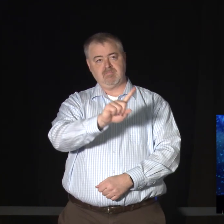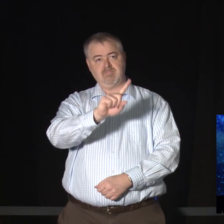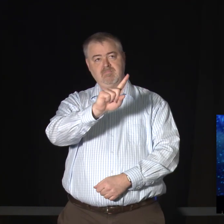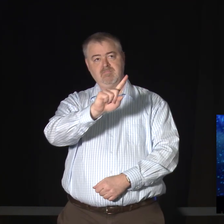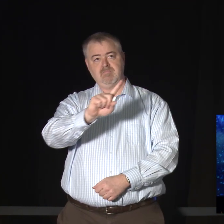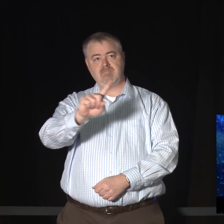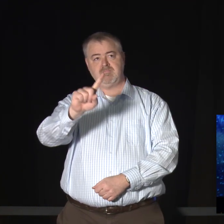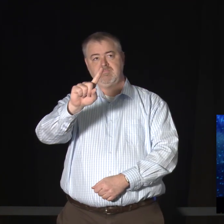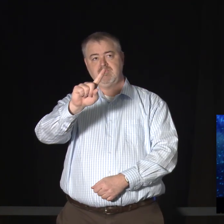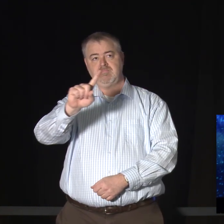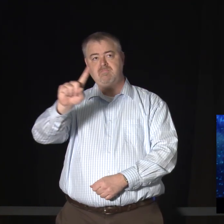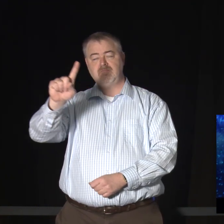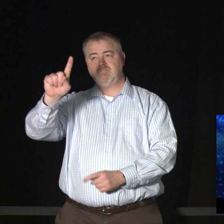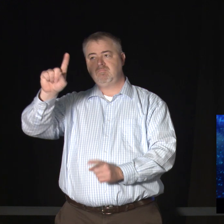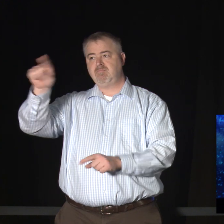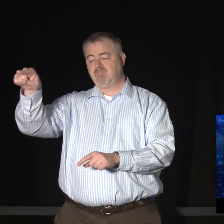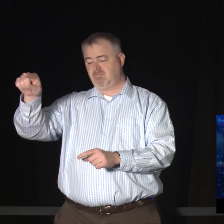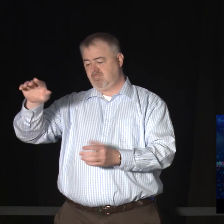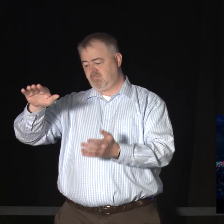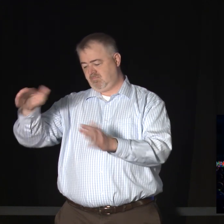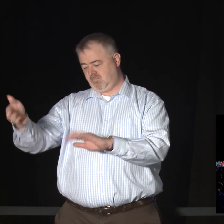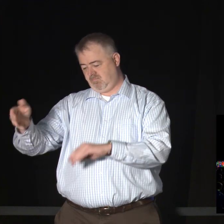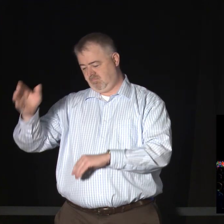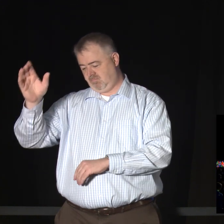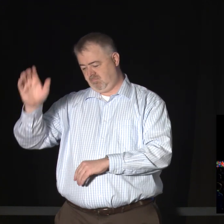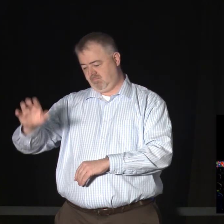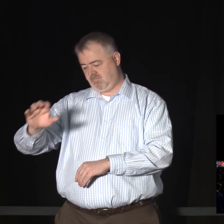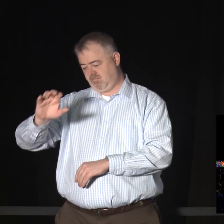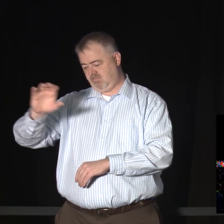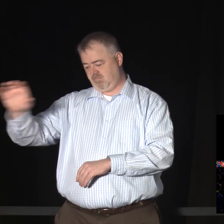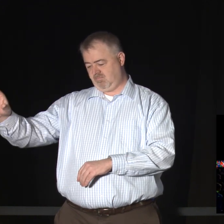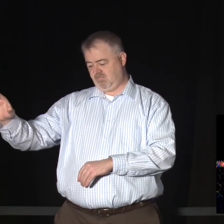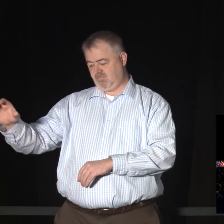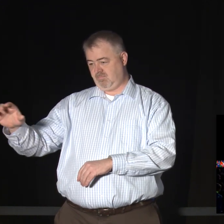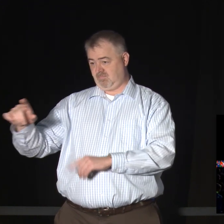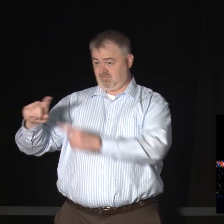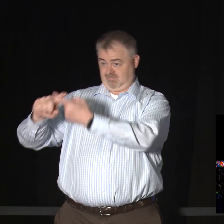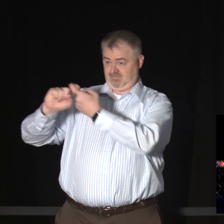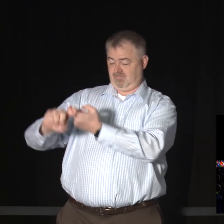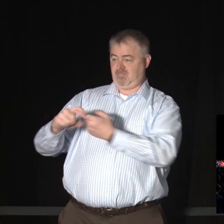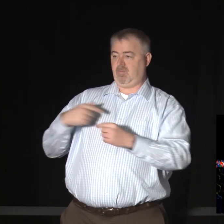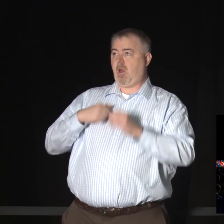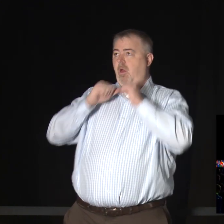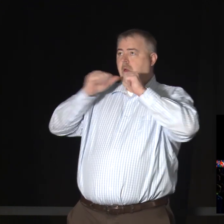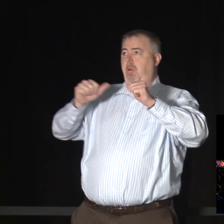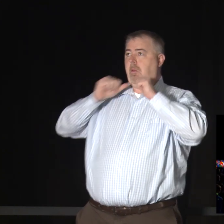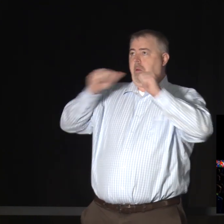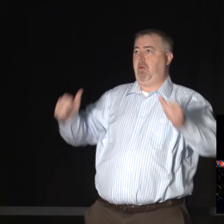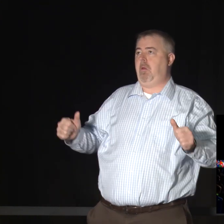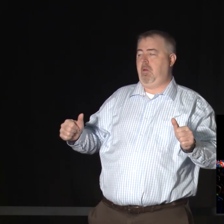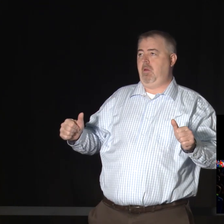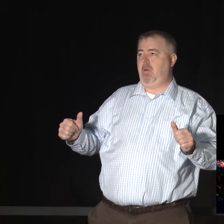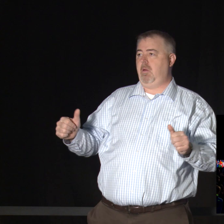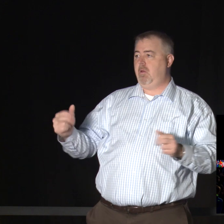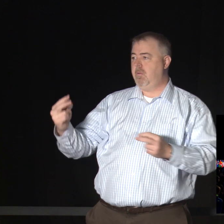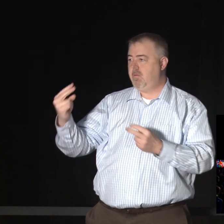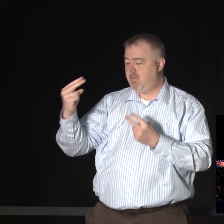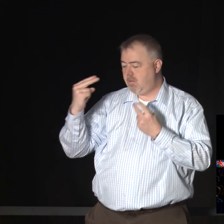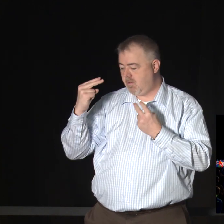they took him off to die, there his friendship I